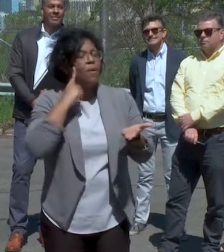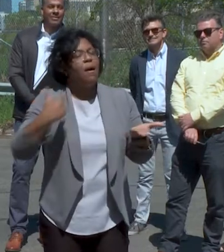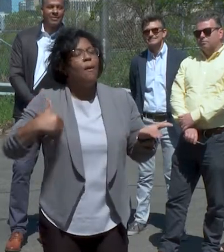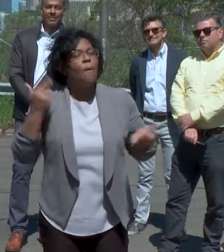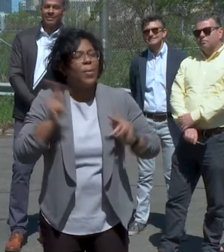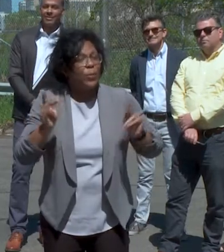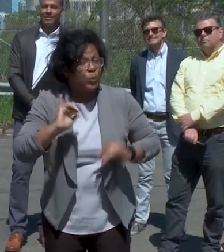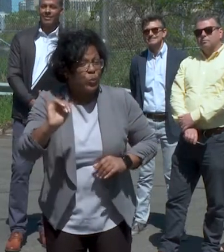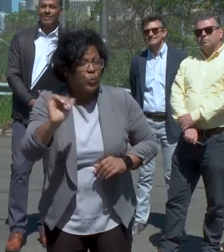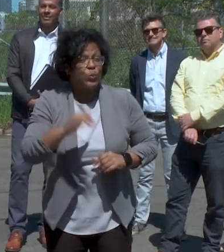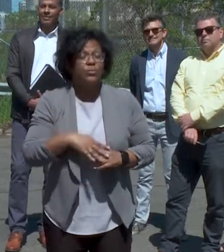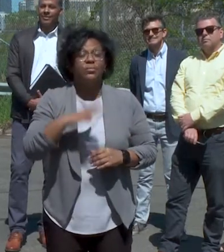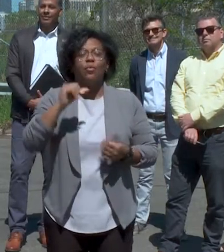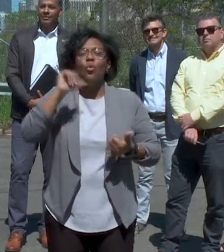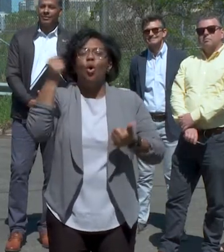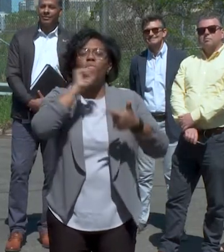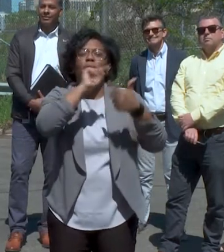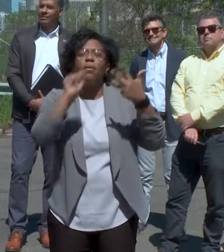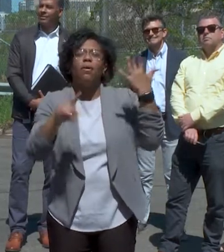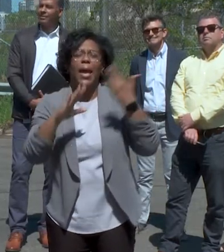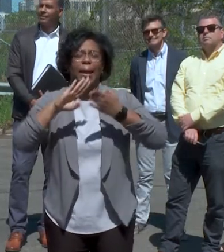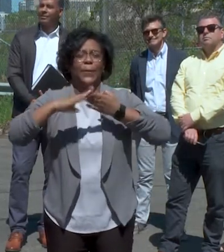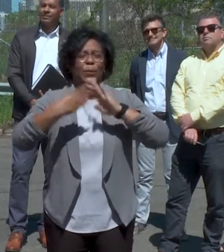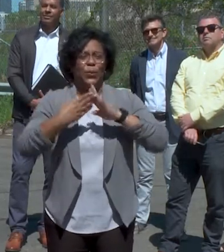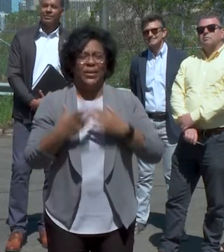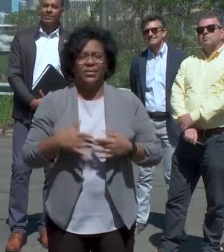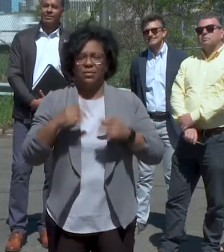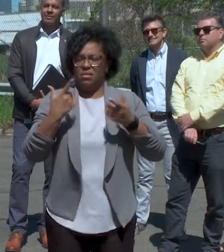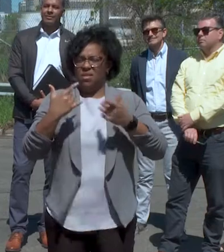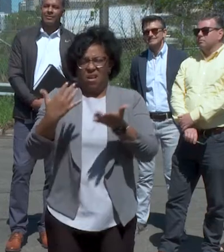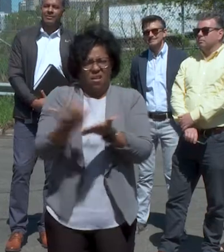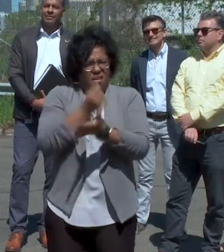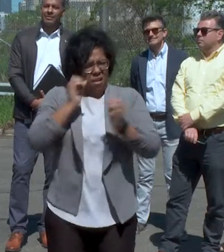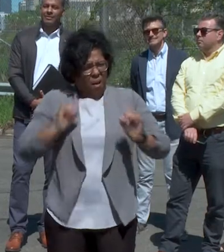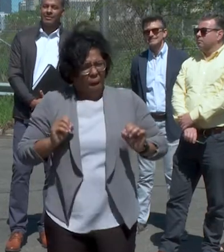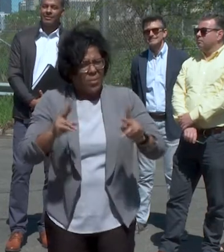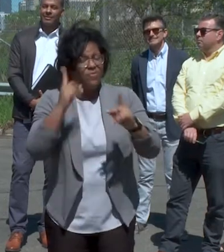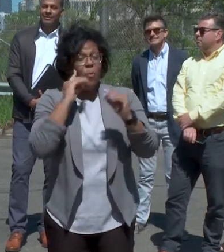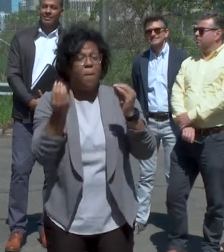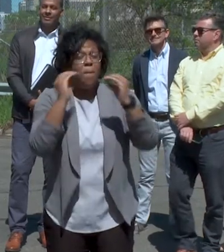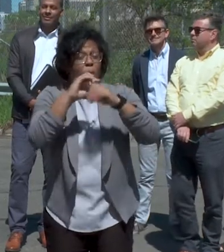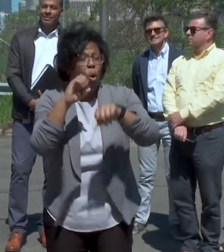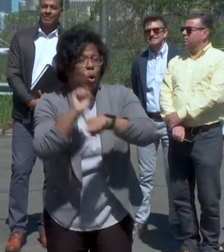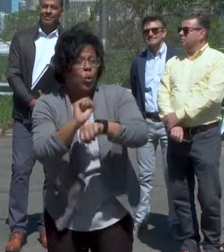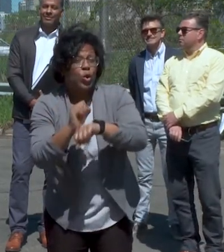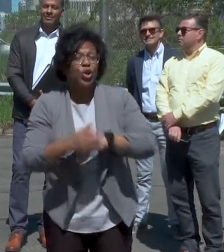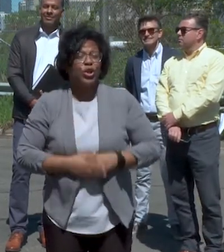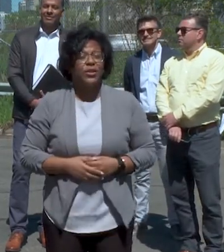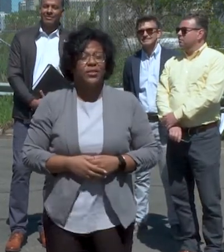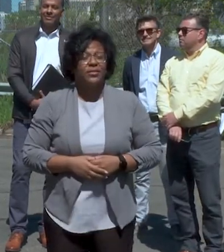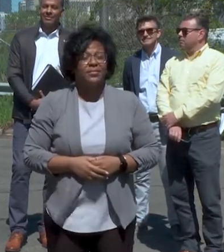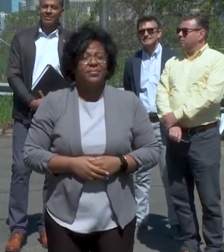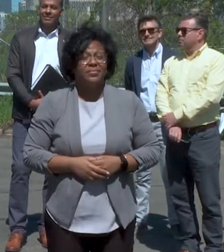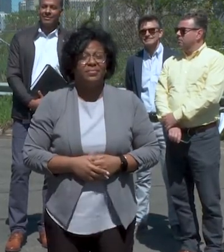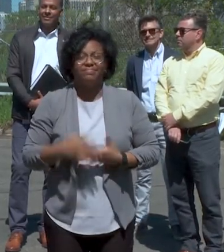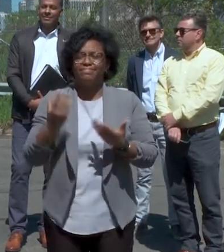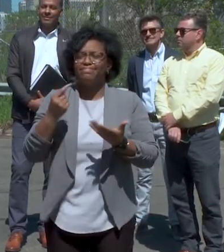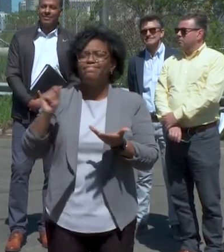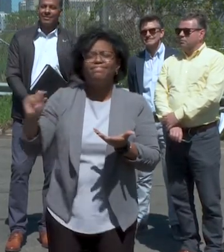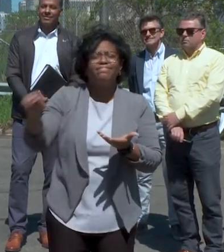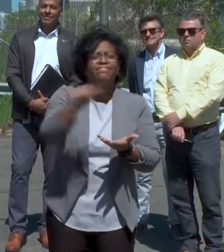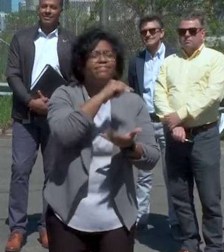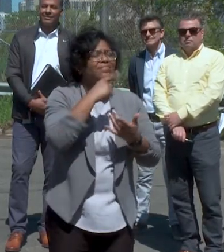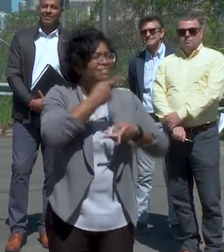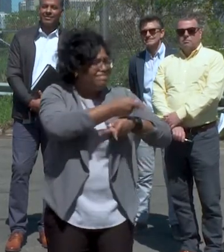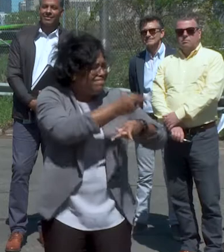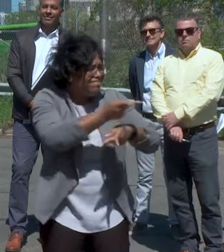members of the ward in the community to build jobs and maintain and care for the trees in our